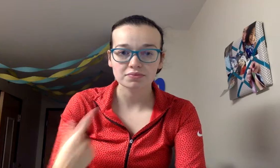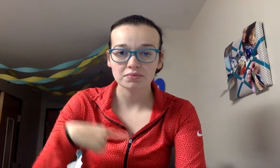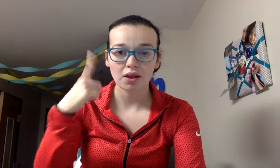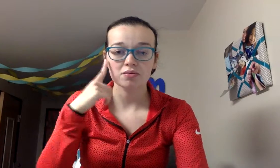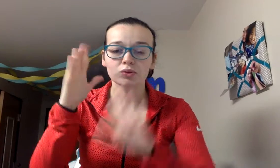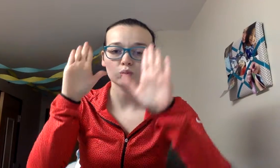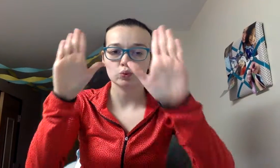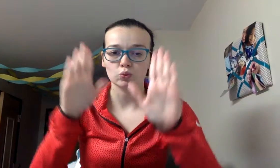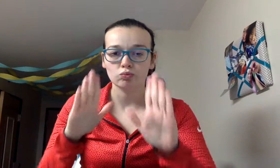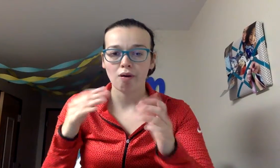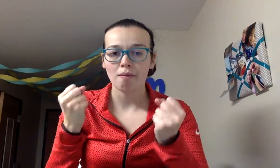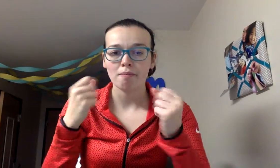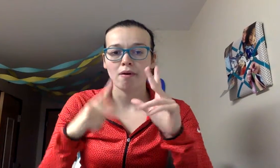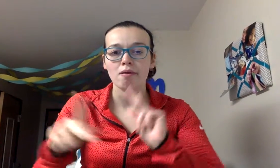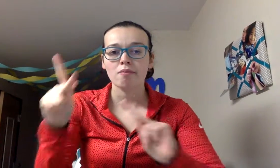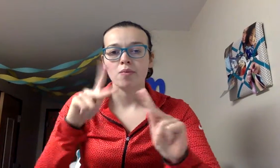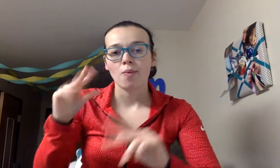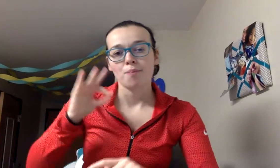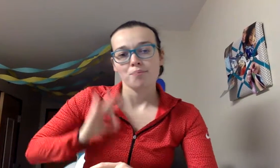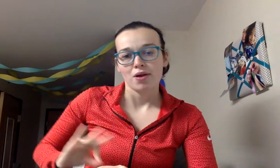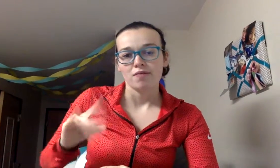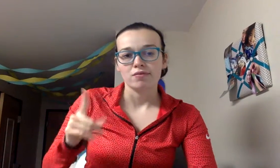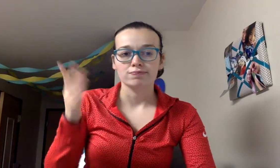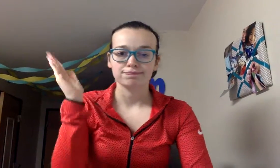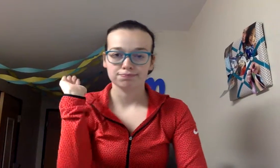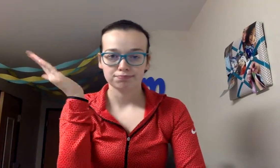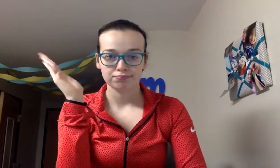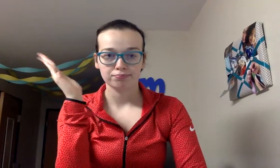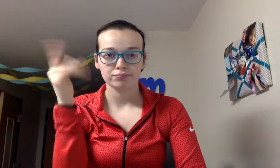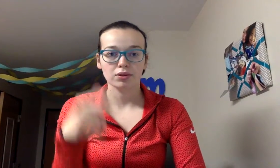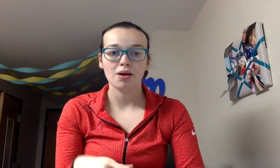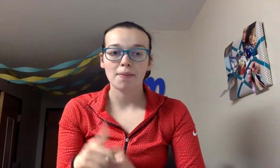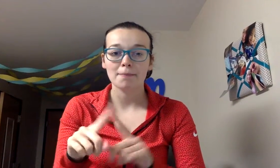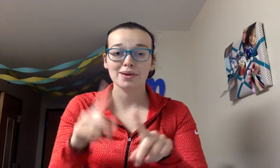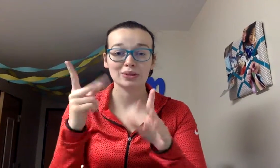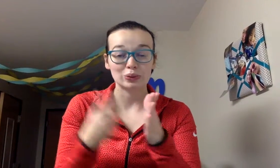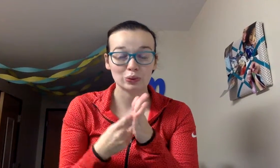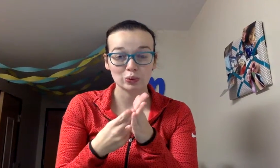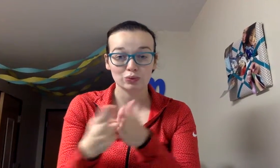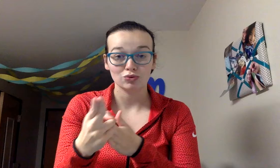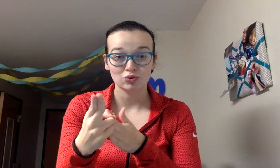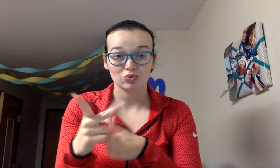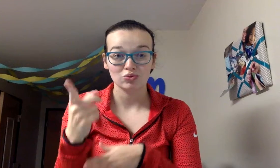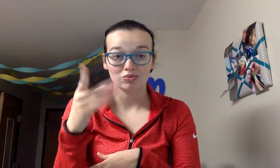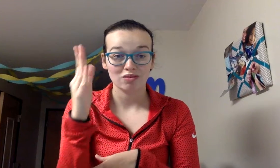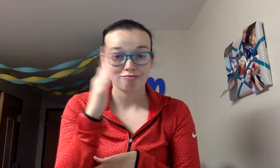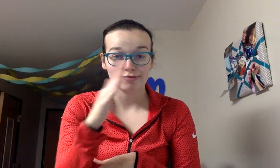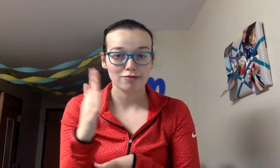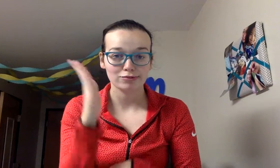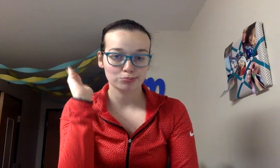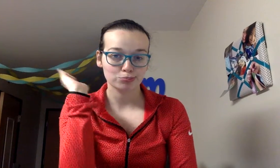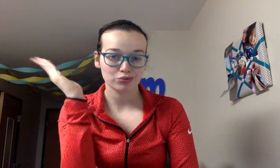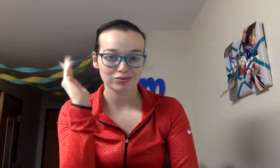from this lecture, but the truth of the matter is that I didn't even really give it to the 400 people at Carnegie Mellon who came. I only wrote this